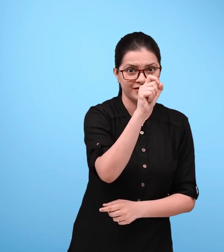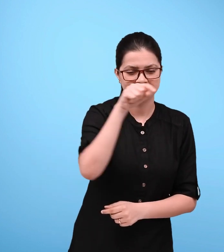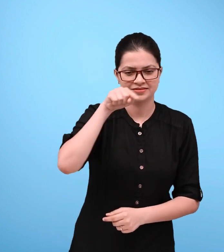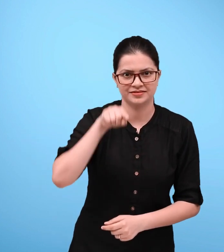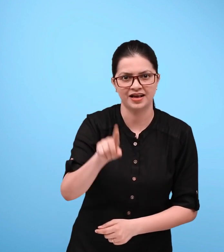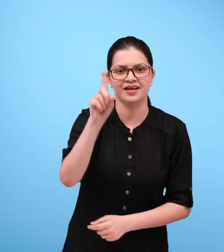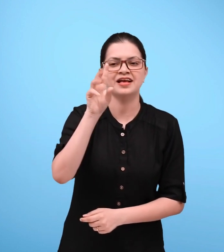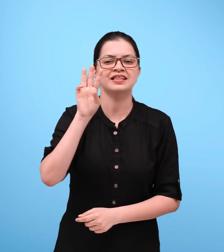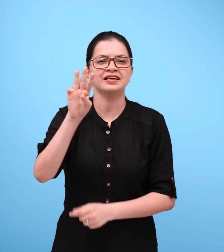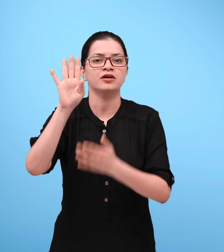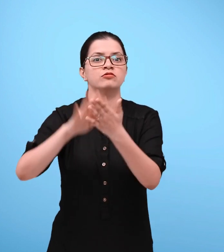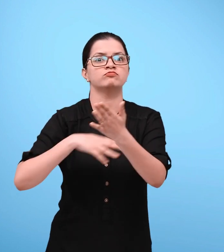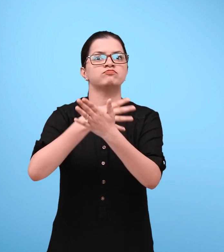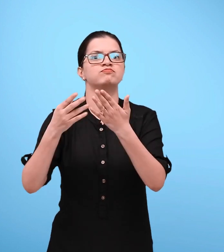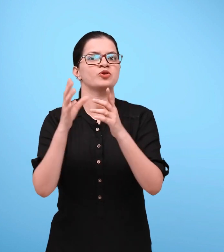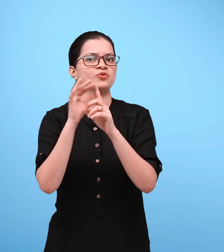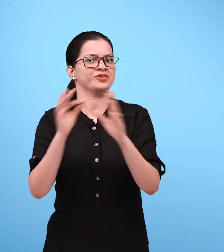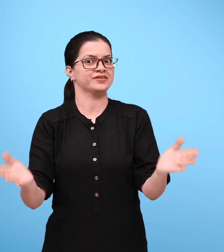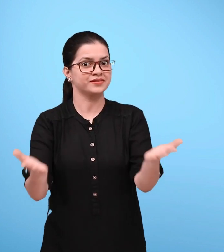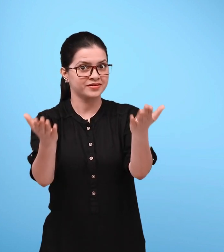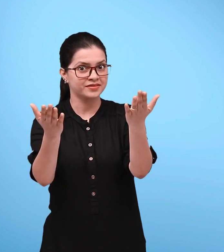Here is the table 10.3.